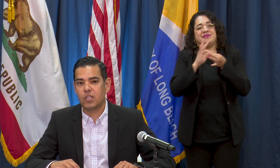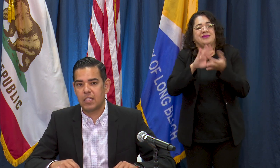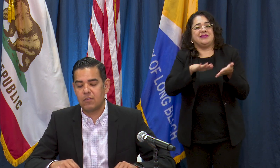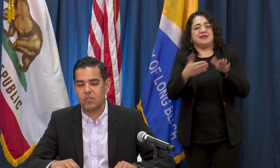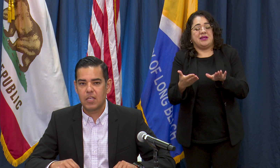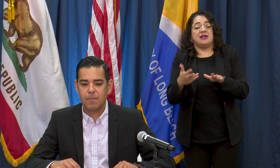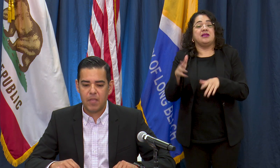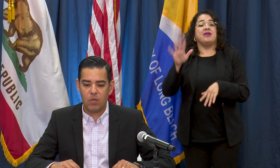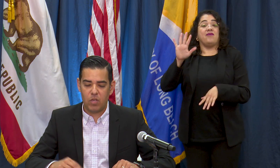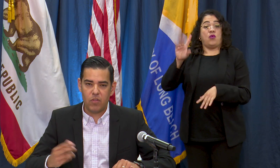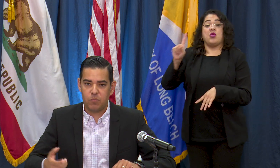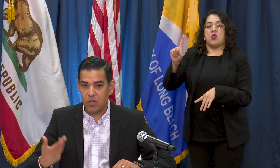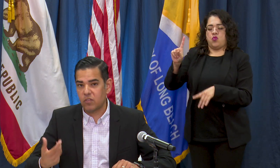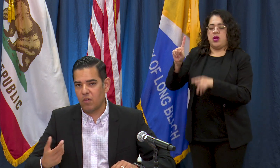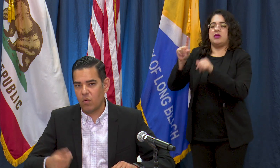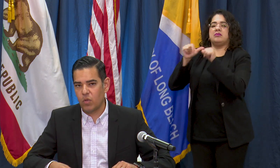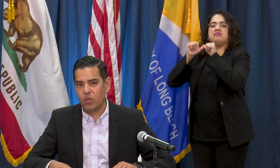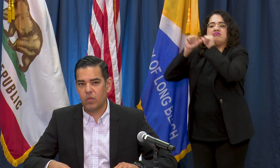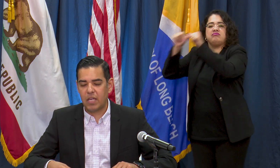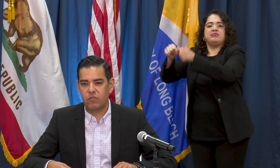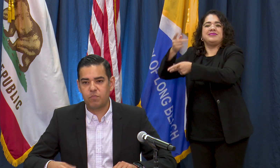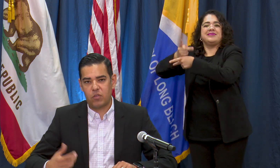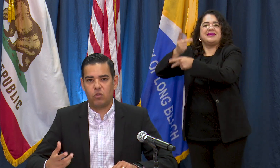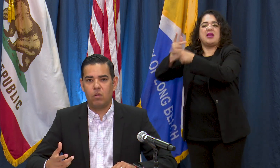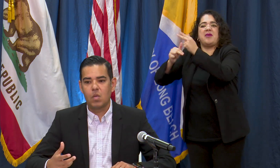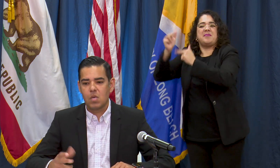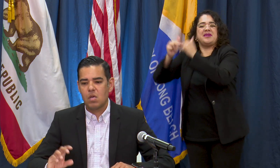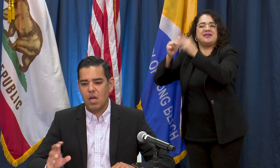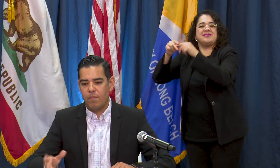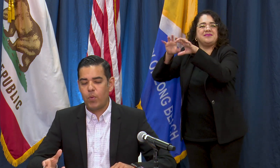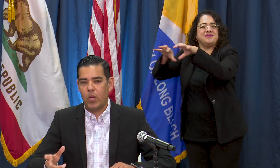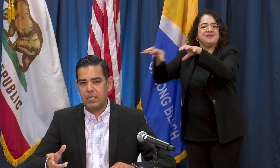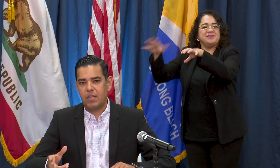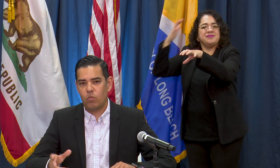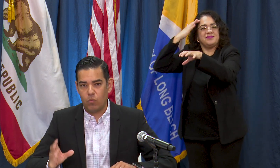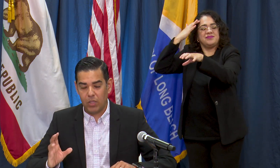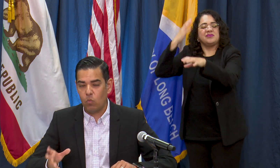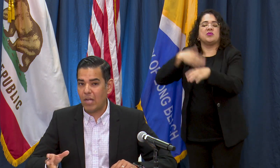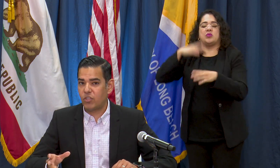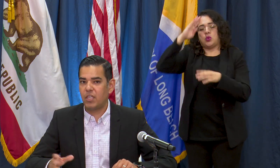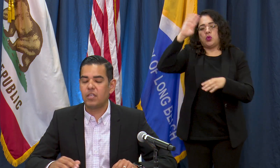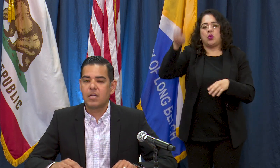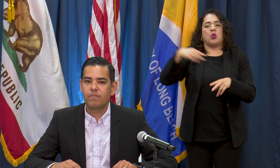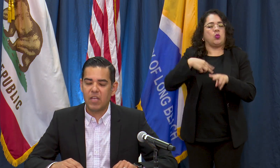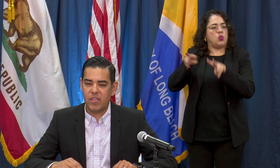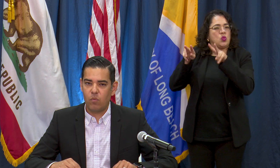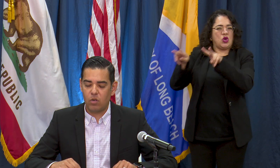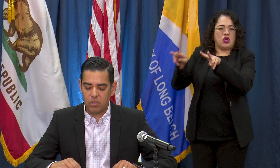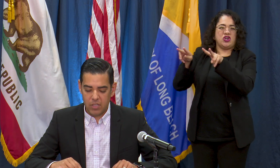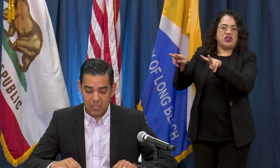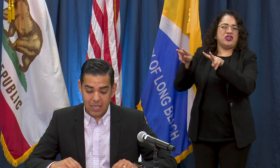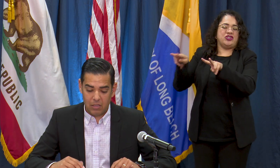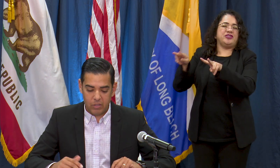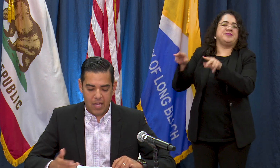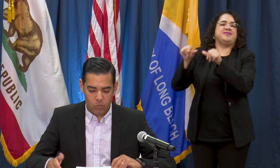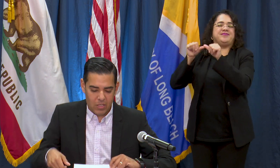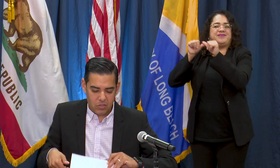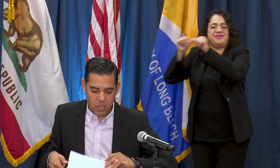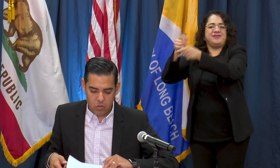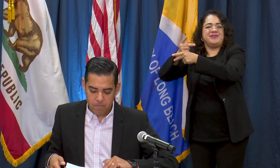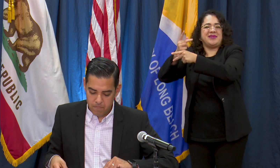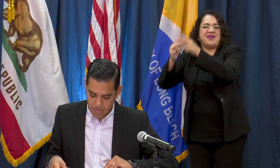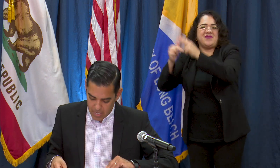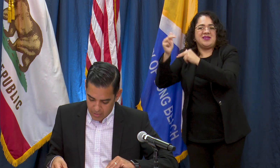care facilities. And we know that's been a real kind of special point that we're really watching and that we're taking a look at,